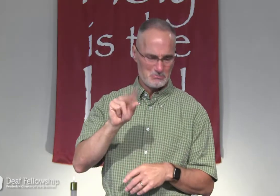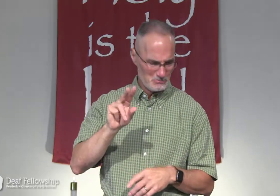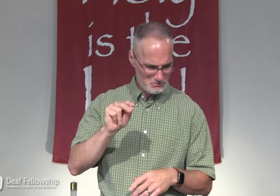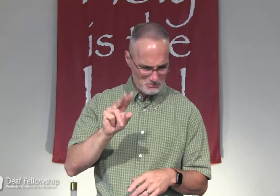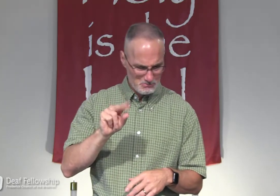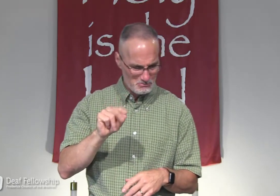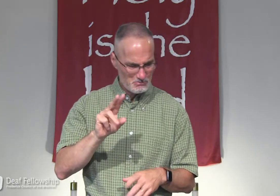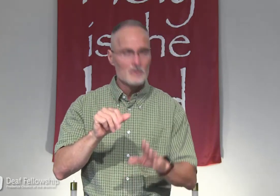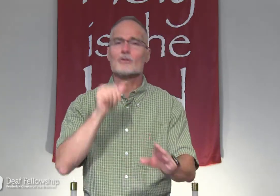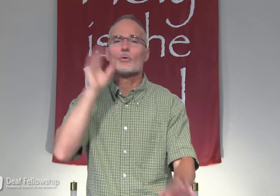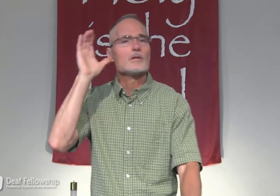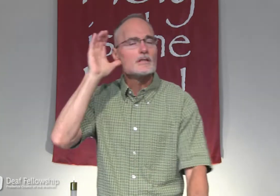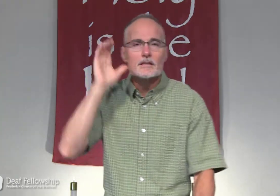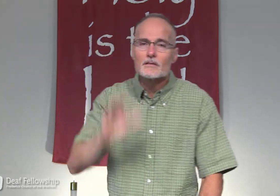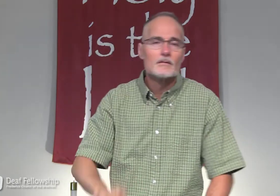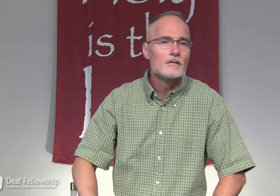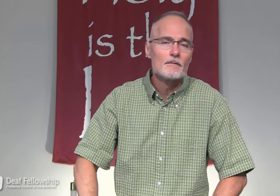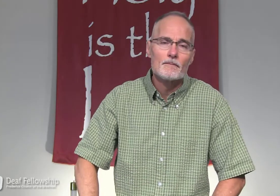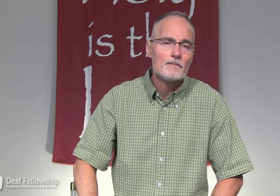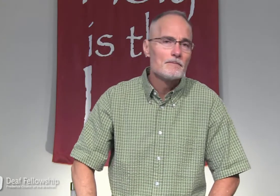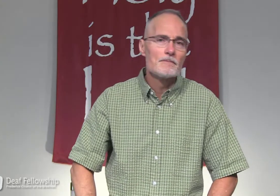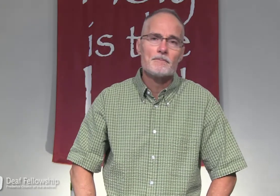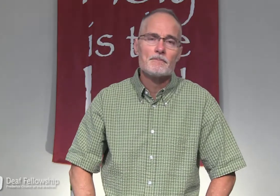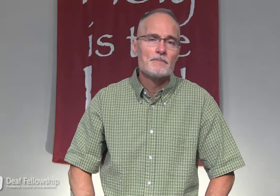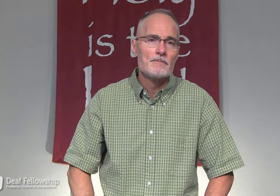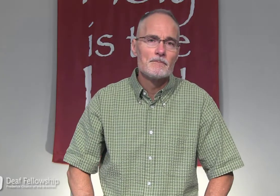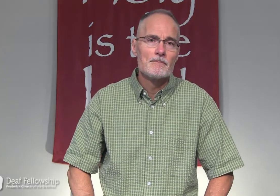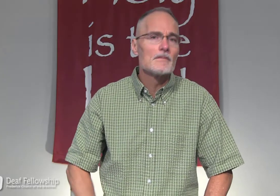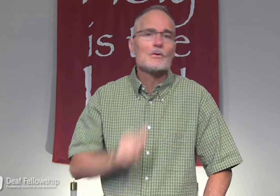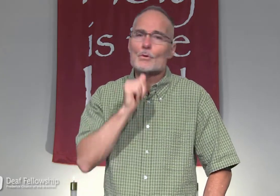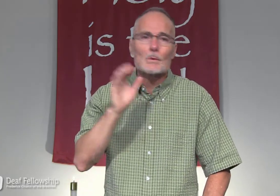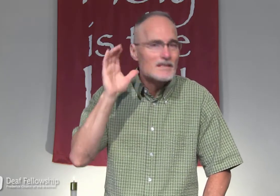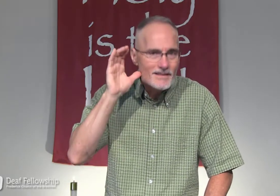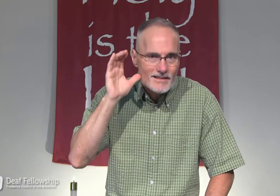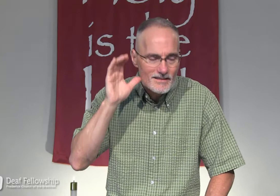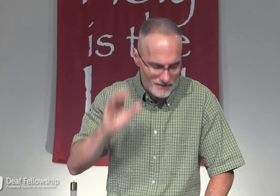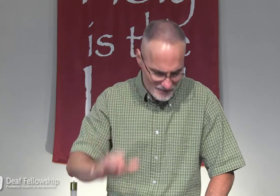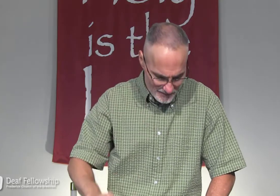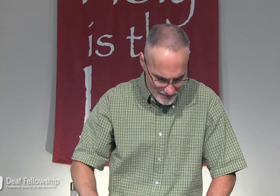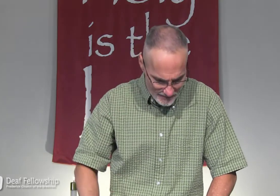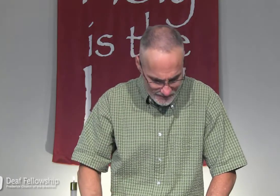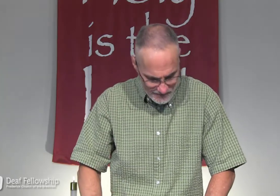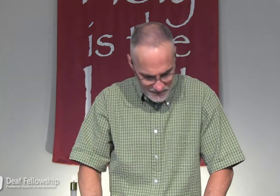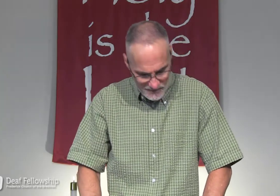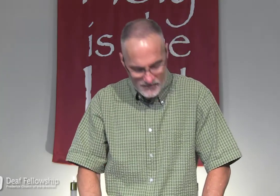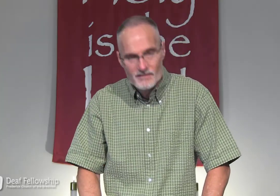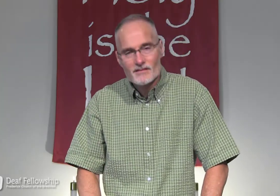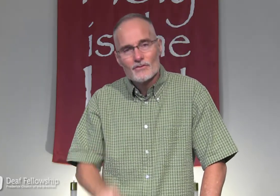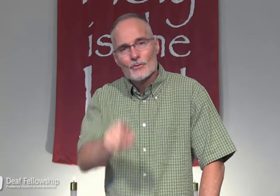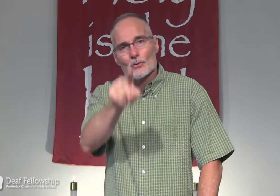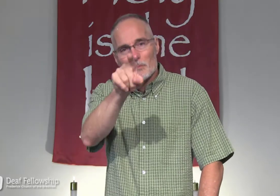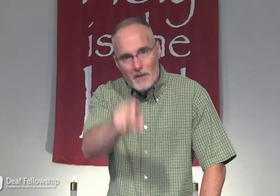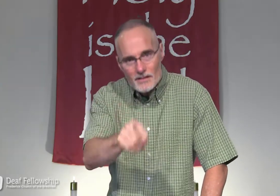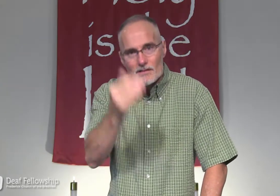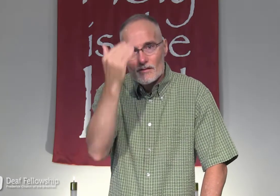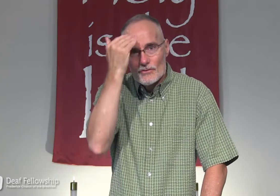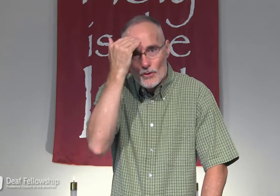that God can't possibly forgive you, don't listen. Don't listen.